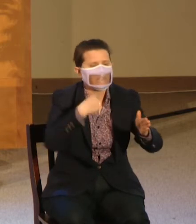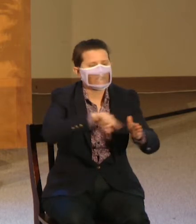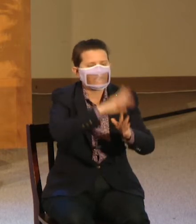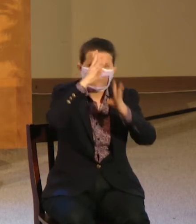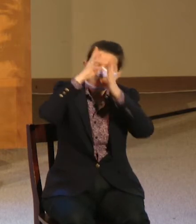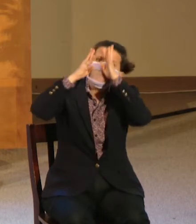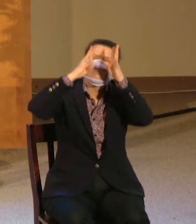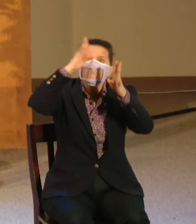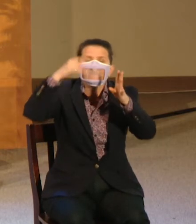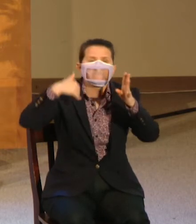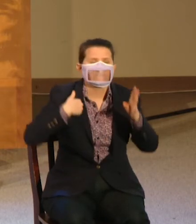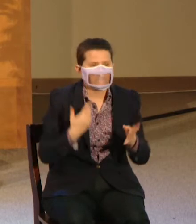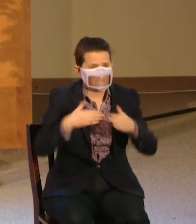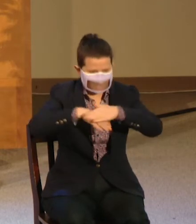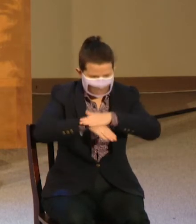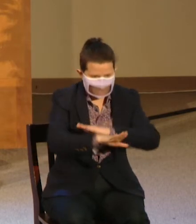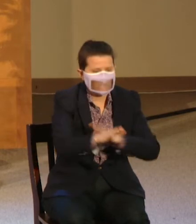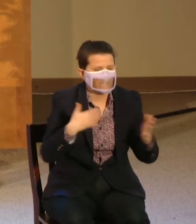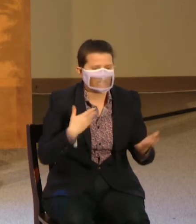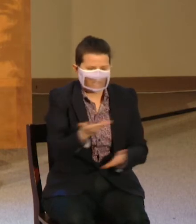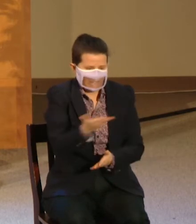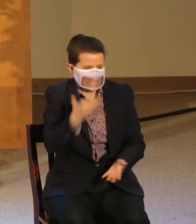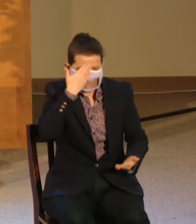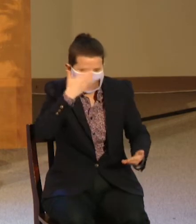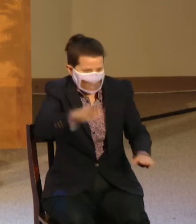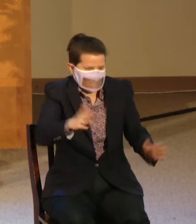unknown. God bless you.